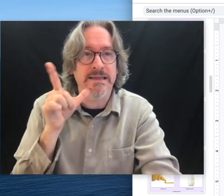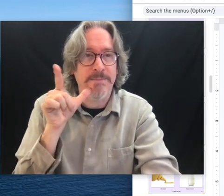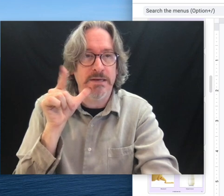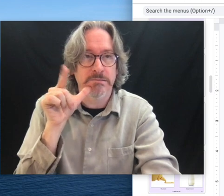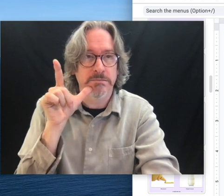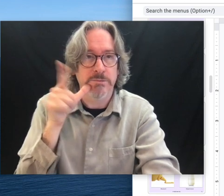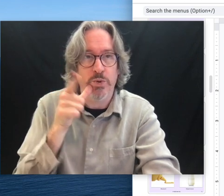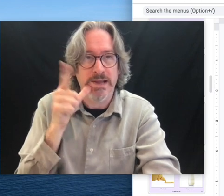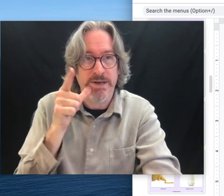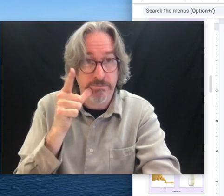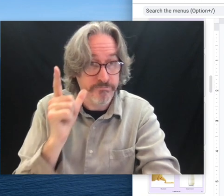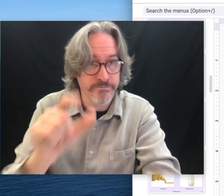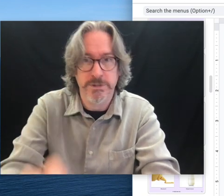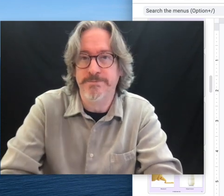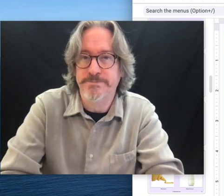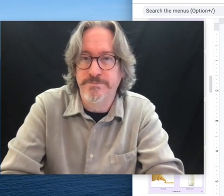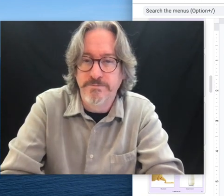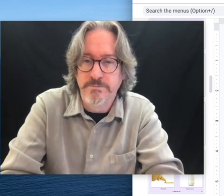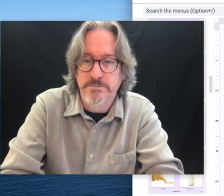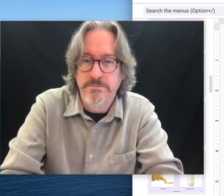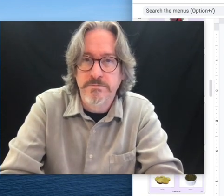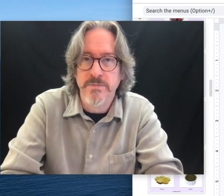And lemon or lemon.